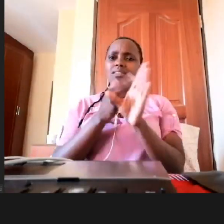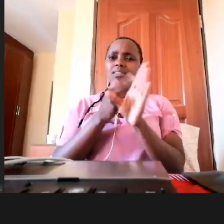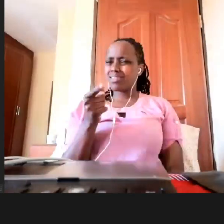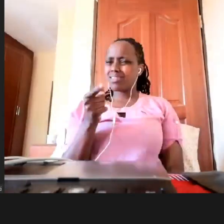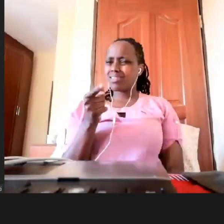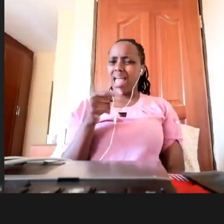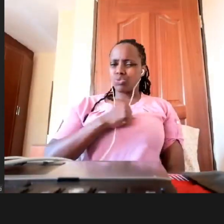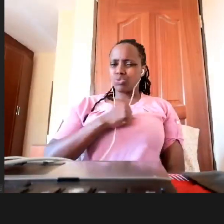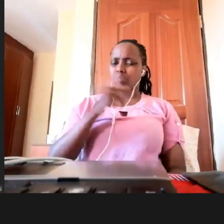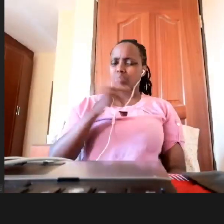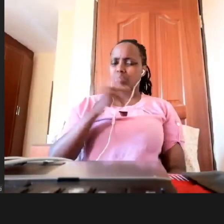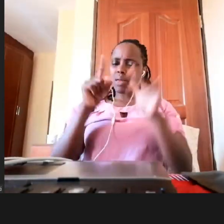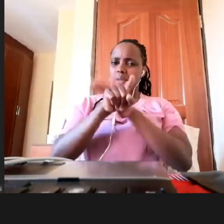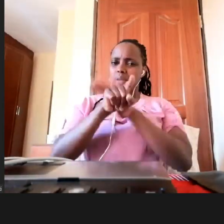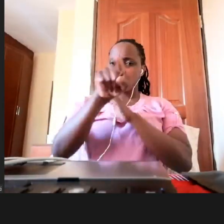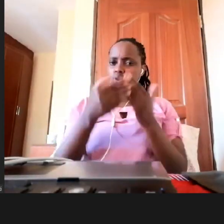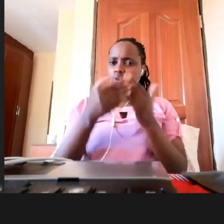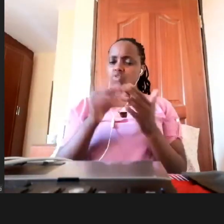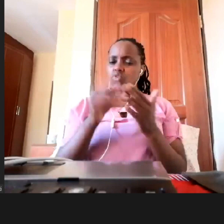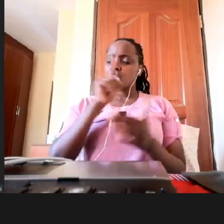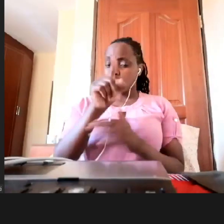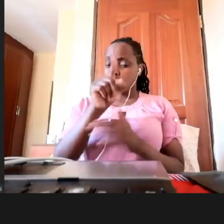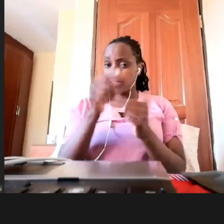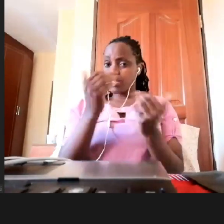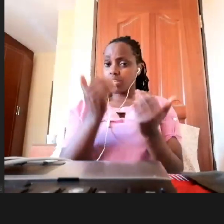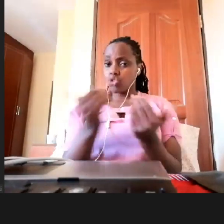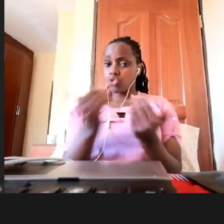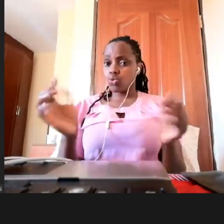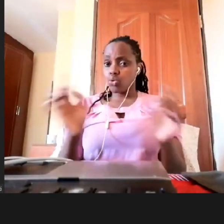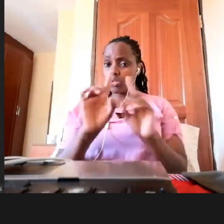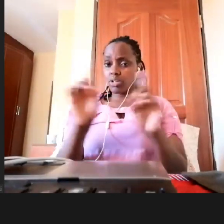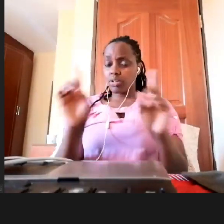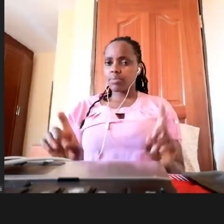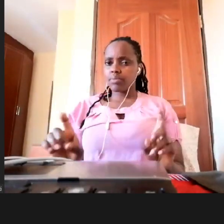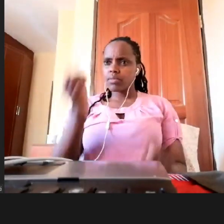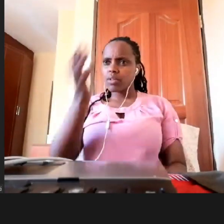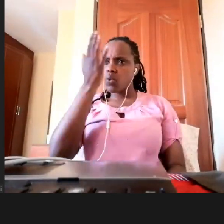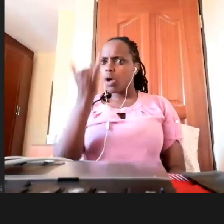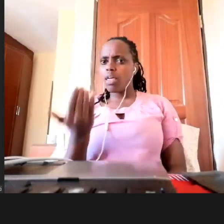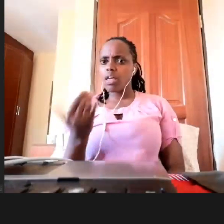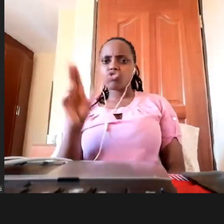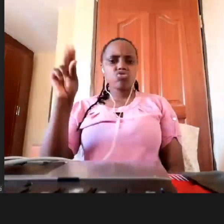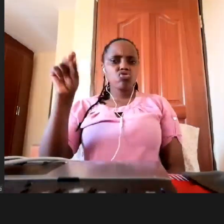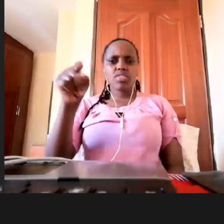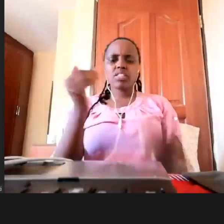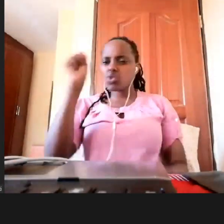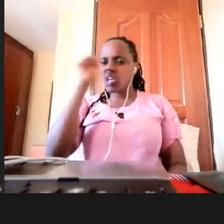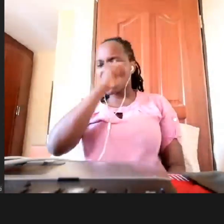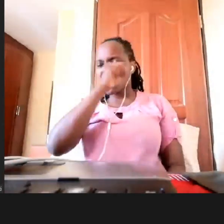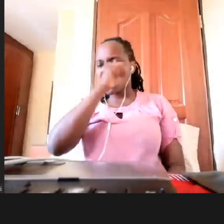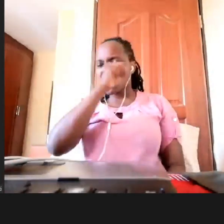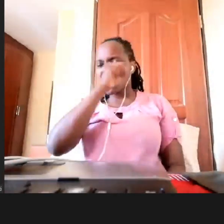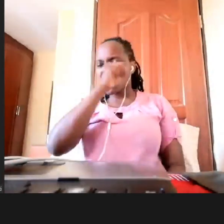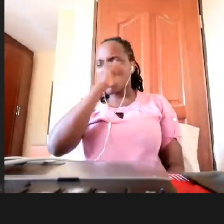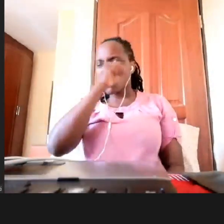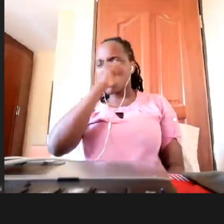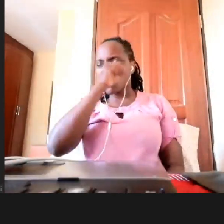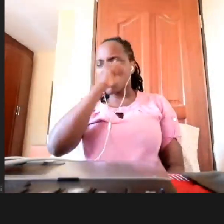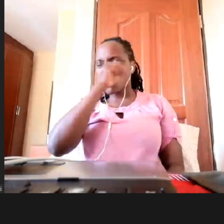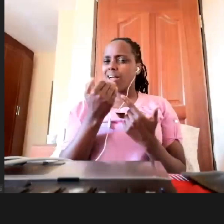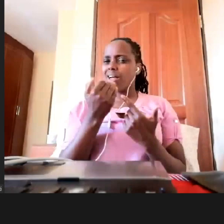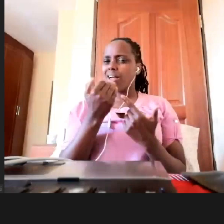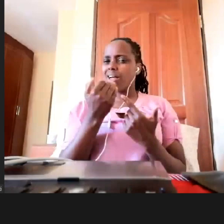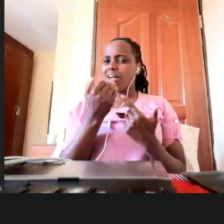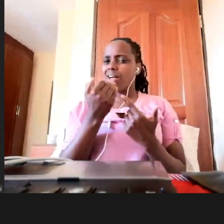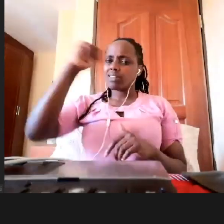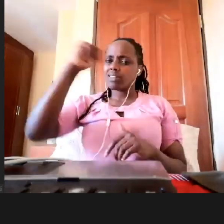them in. Madam, are you sure you are with these kids? Why not? No, these are street children. I said, yes, those are the